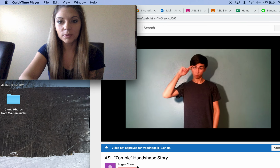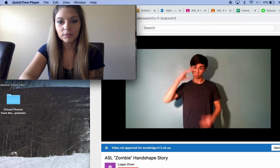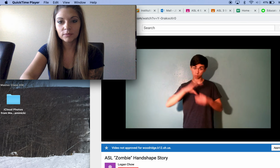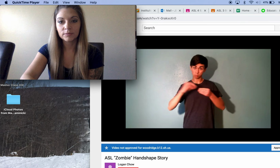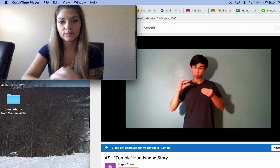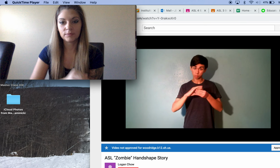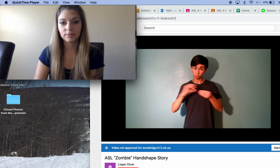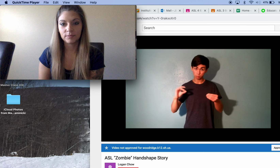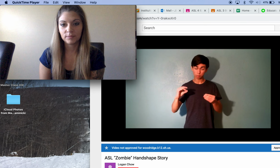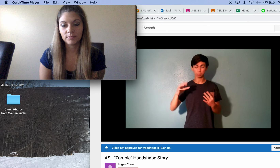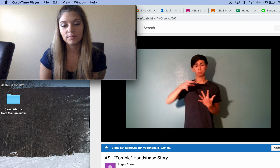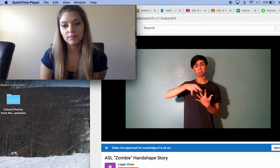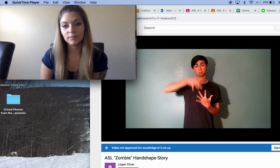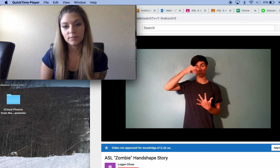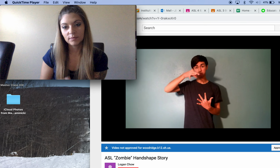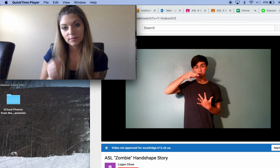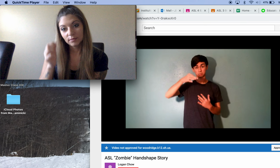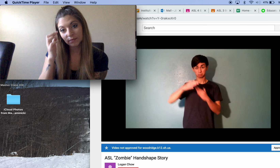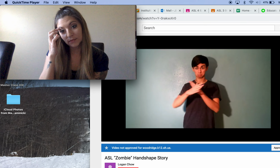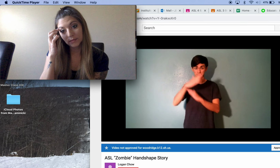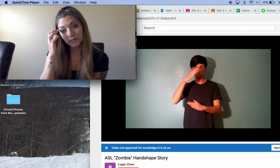help.